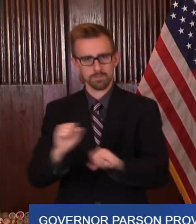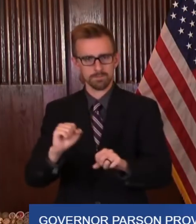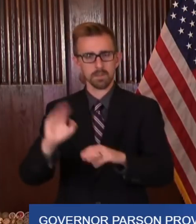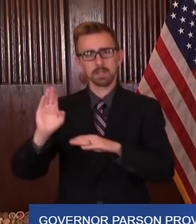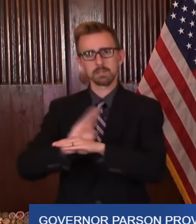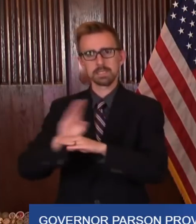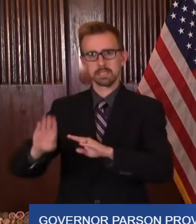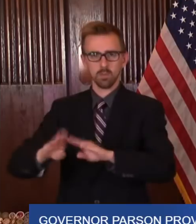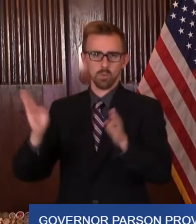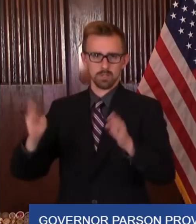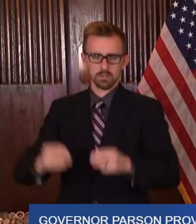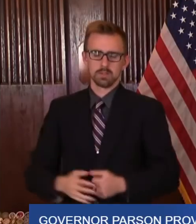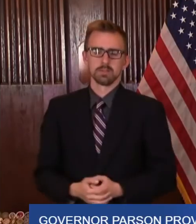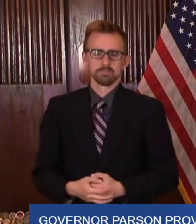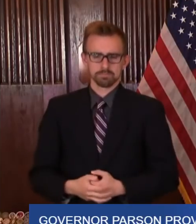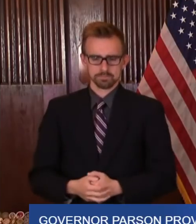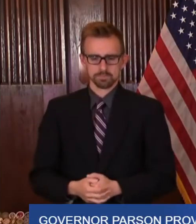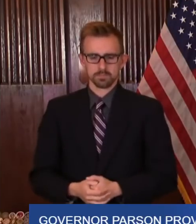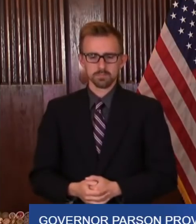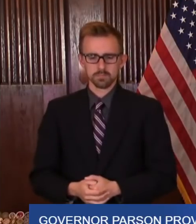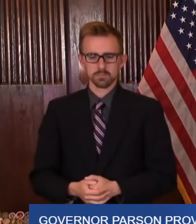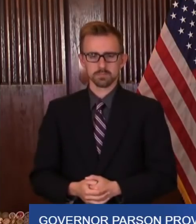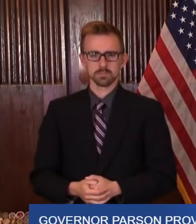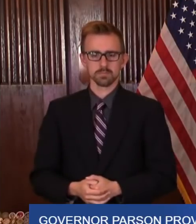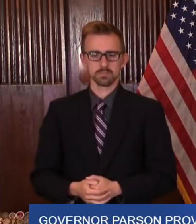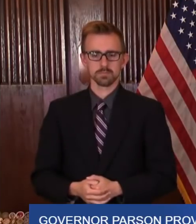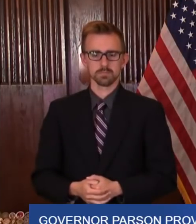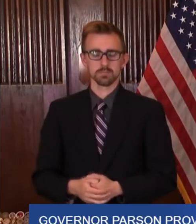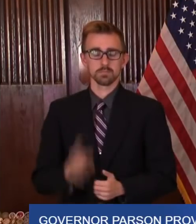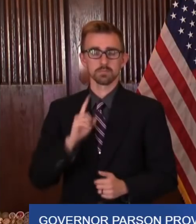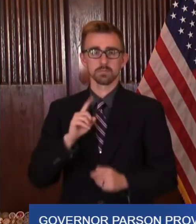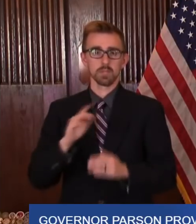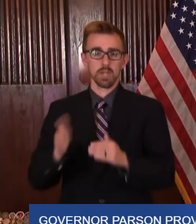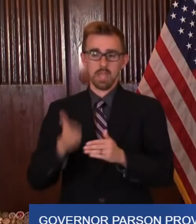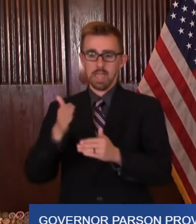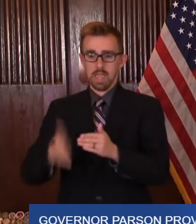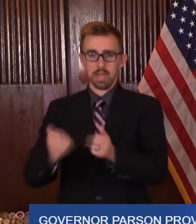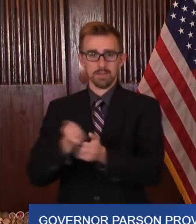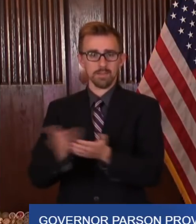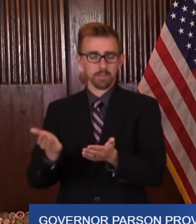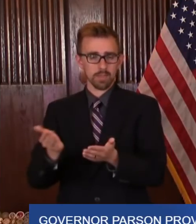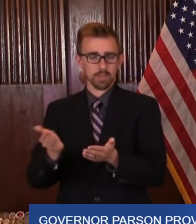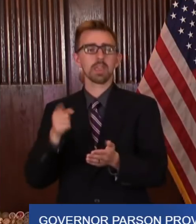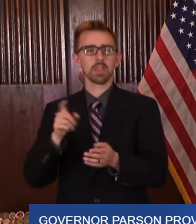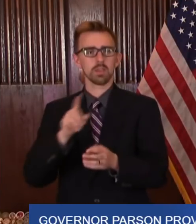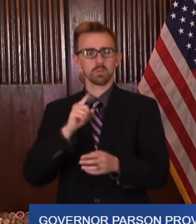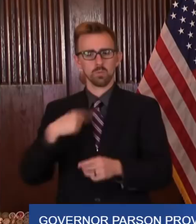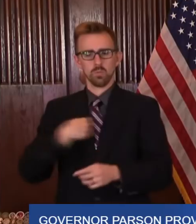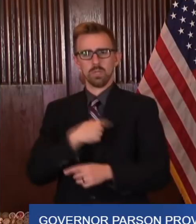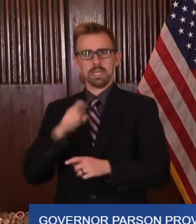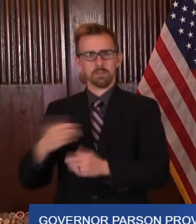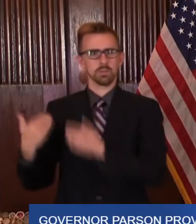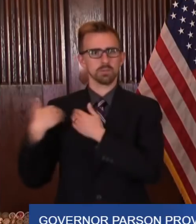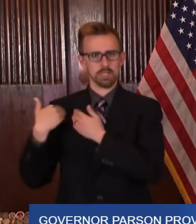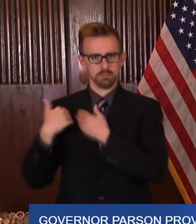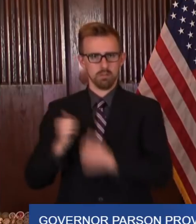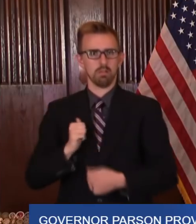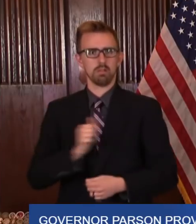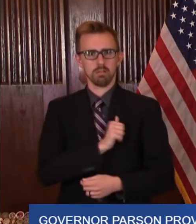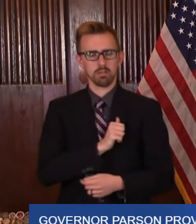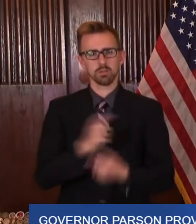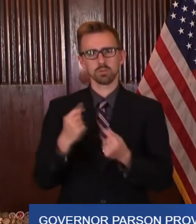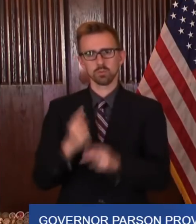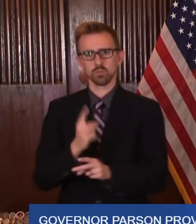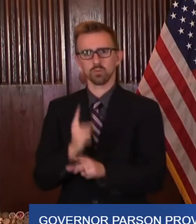our businesses. But at the end of the day, it's going to come down to taking responsibility and doing the